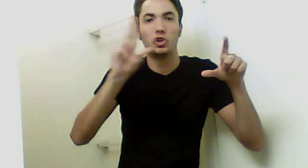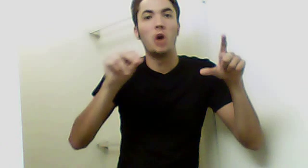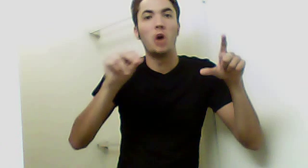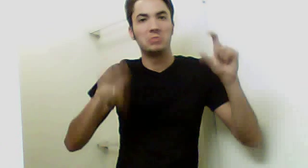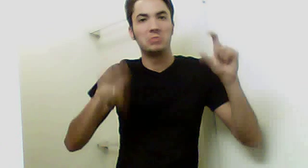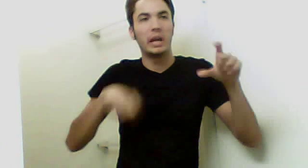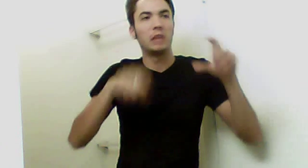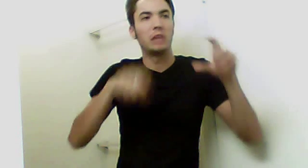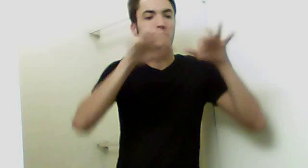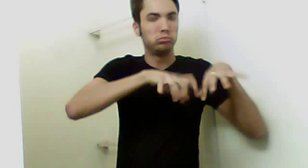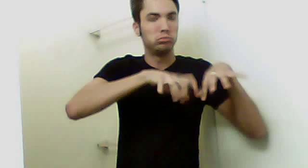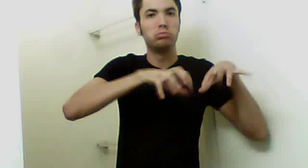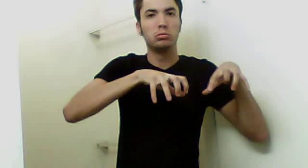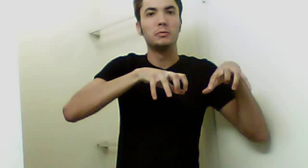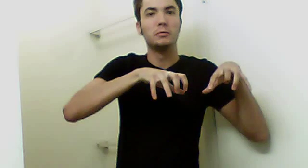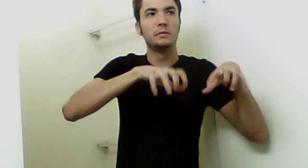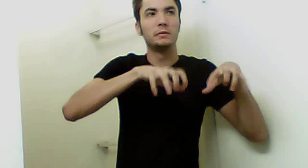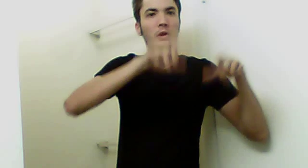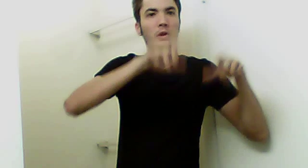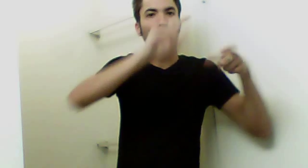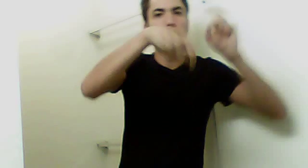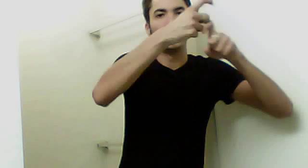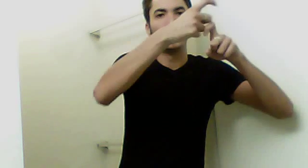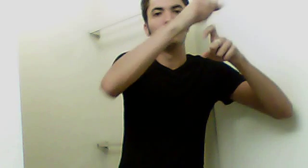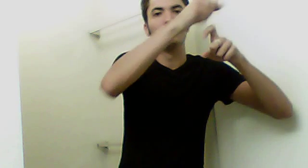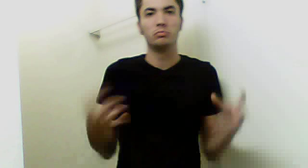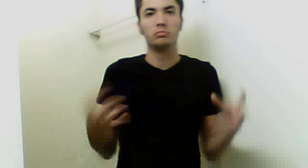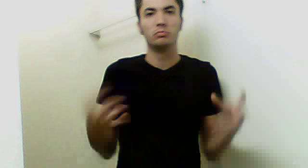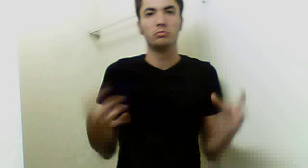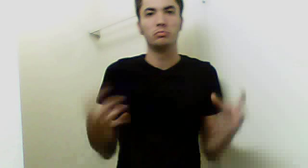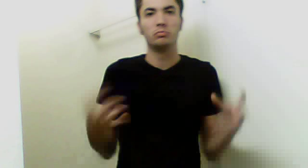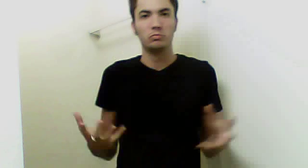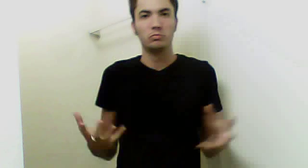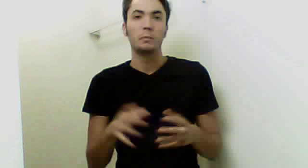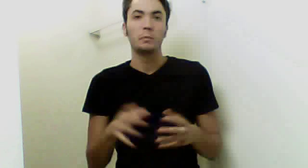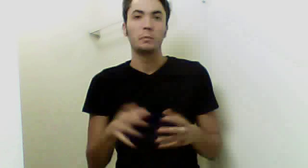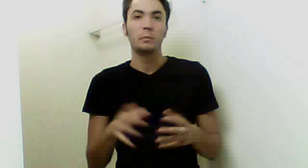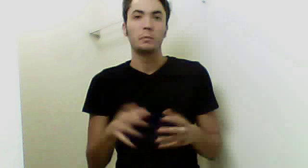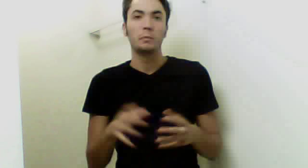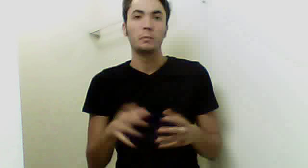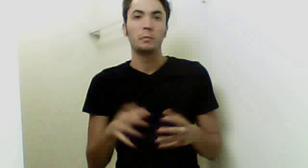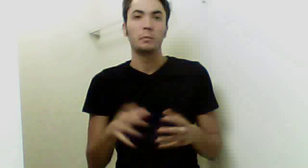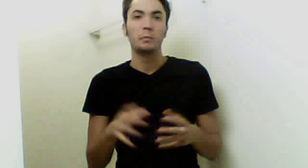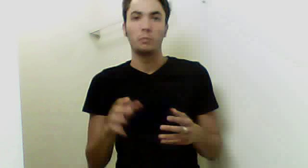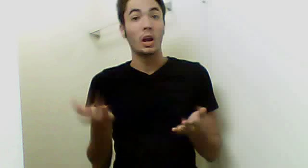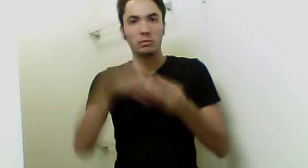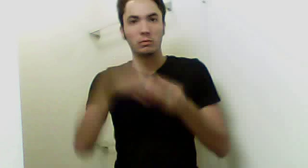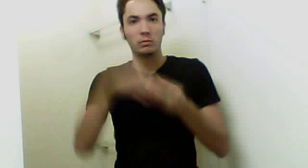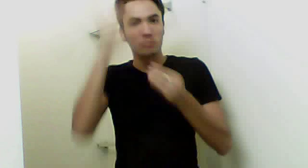in one-word increments as you drag. Much more precise. Again, don't bother deleting, just type over it.